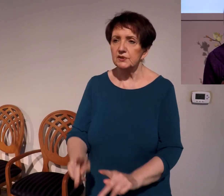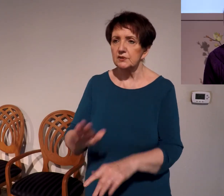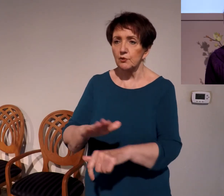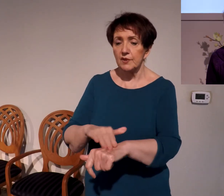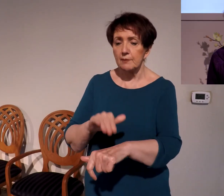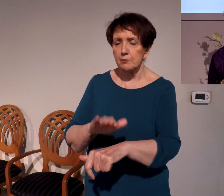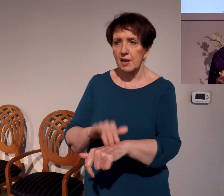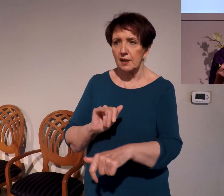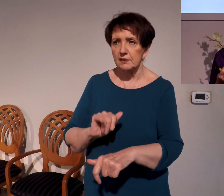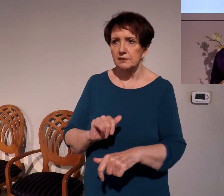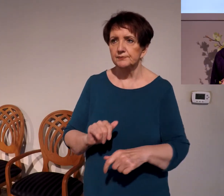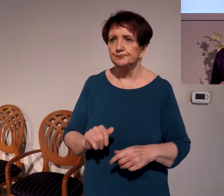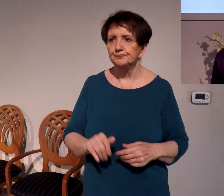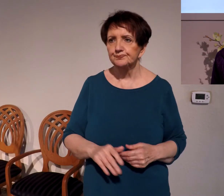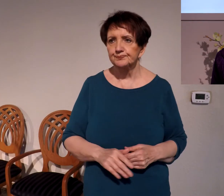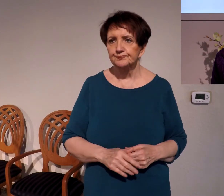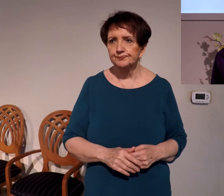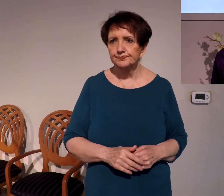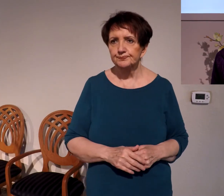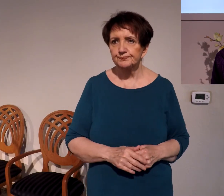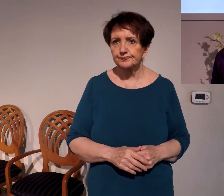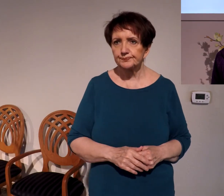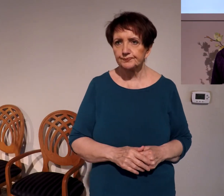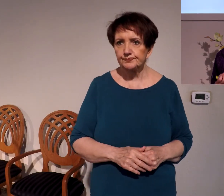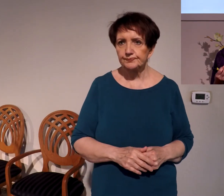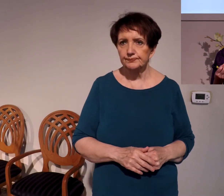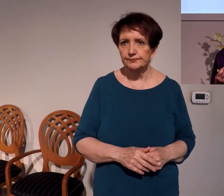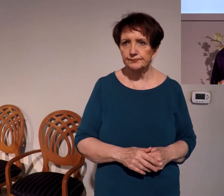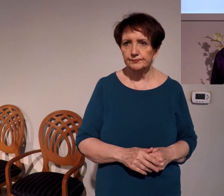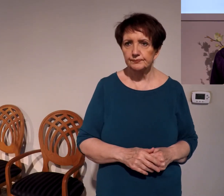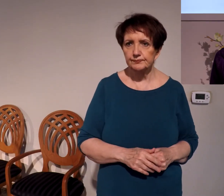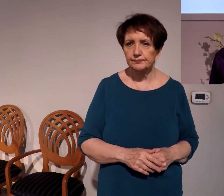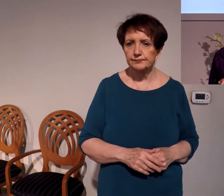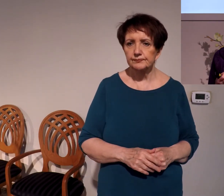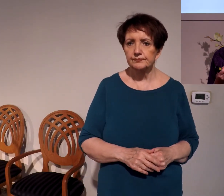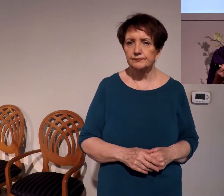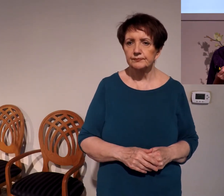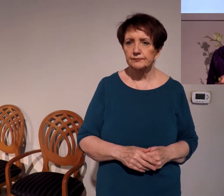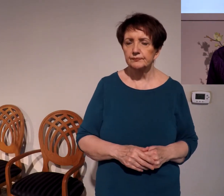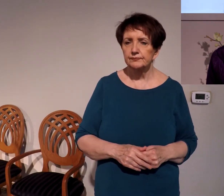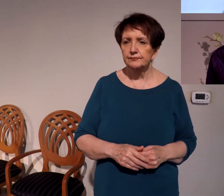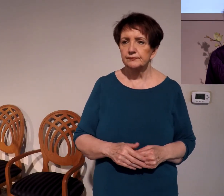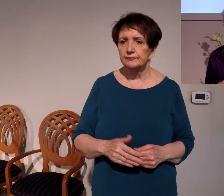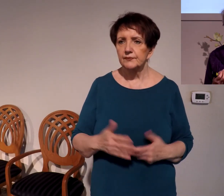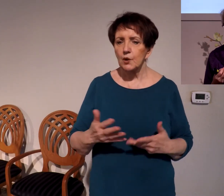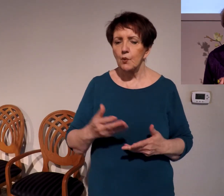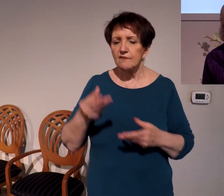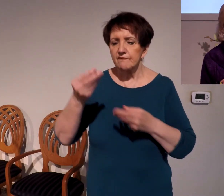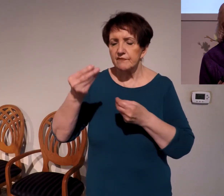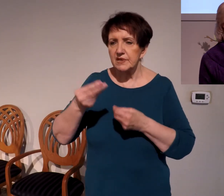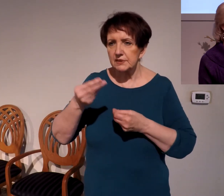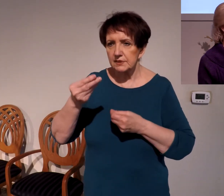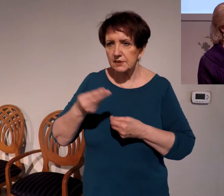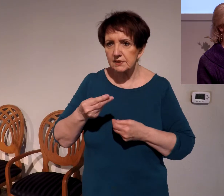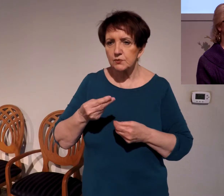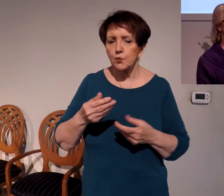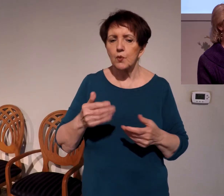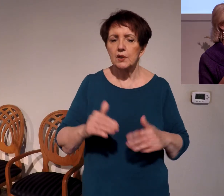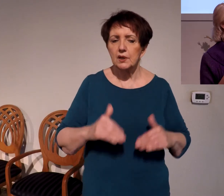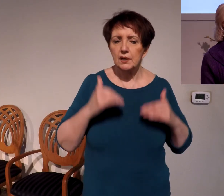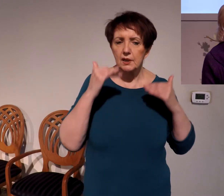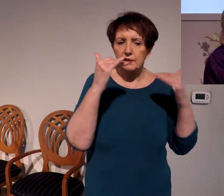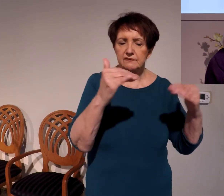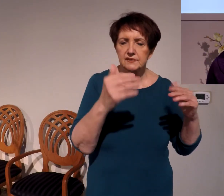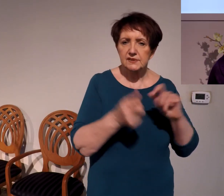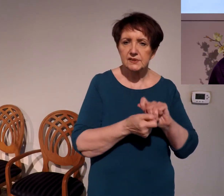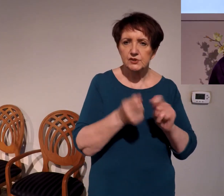counterintuitive things about spirituality. What feeds us, what lifts us, what changes everything